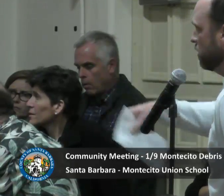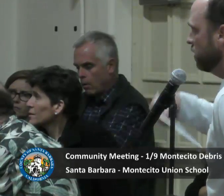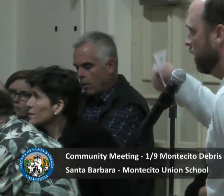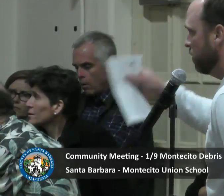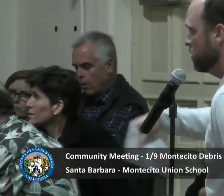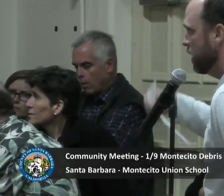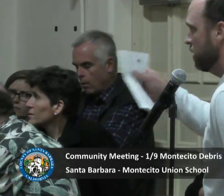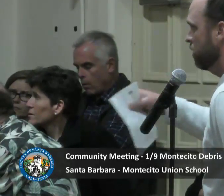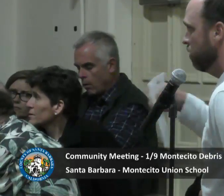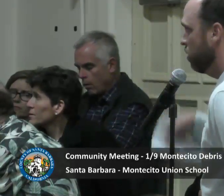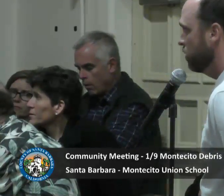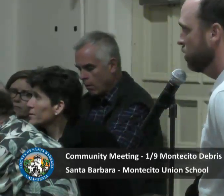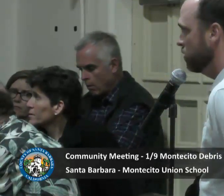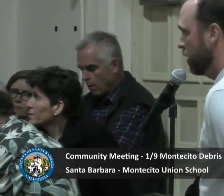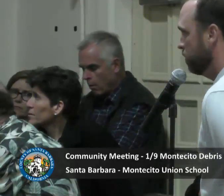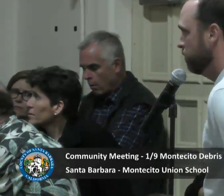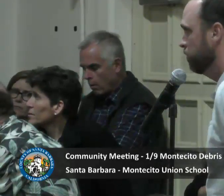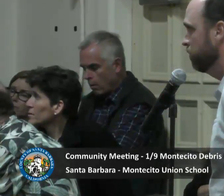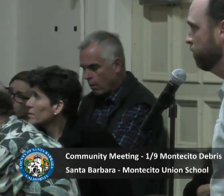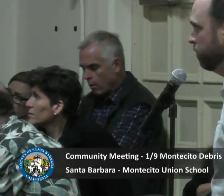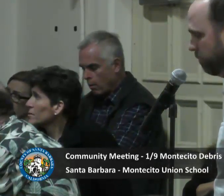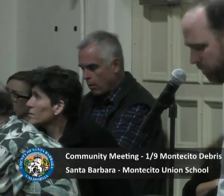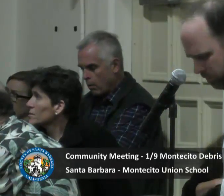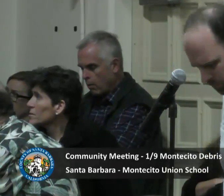is that evolving over time?